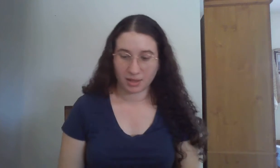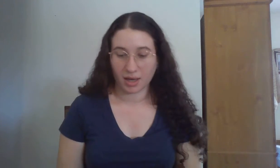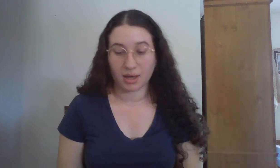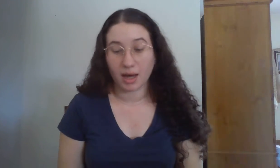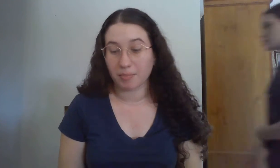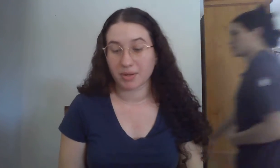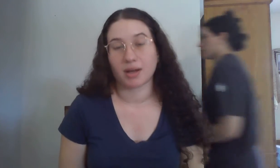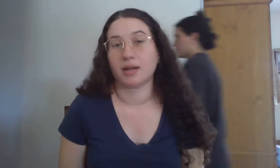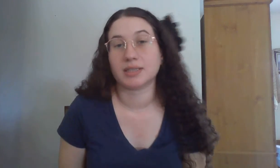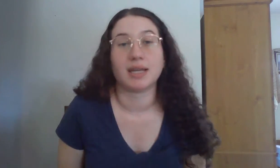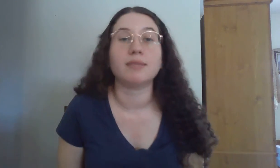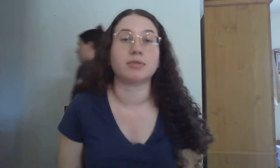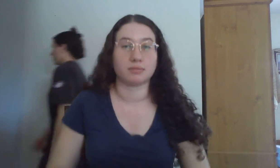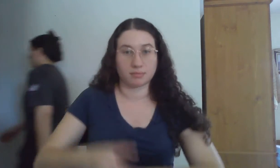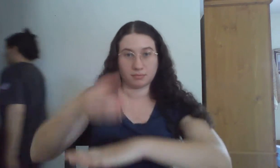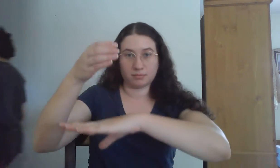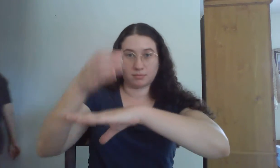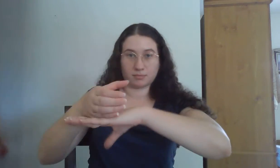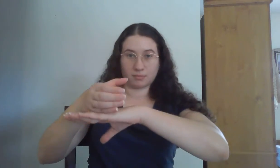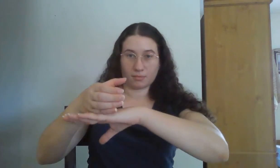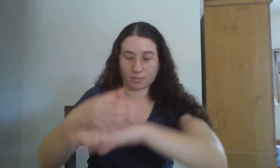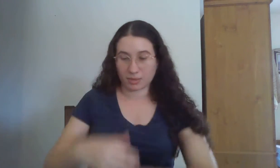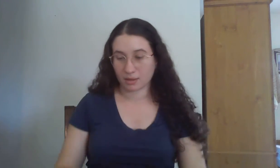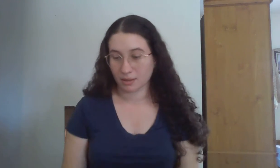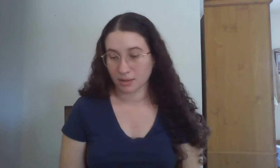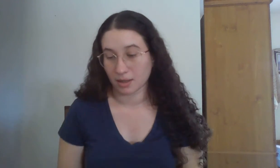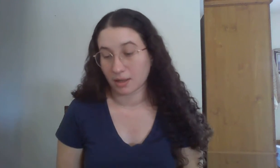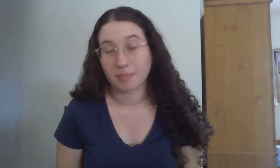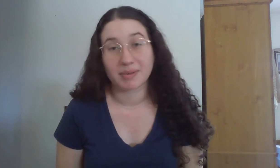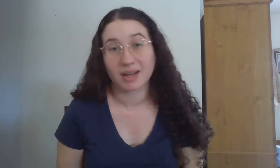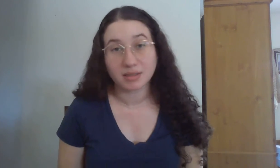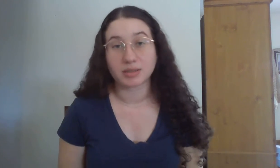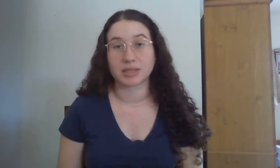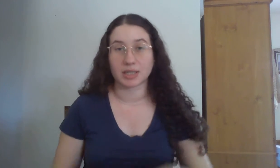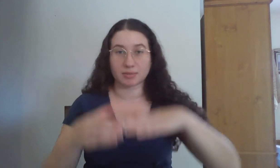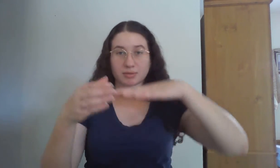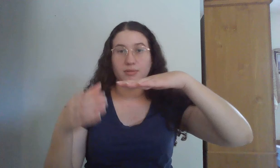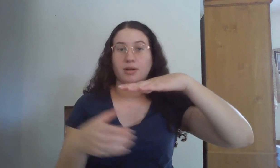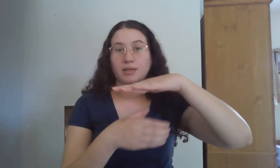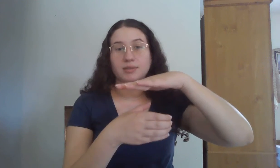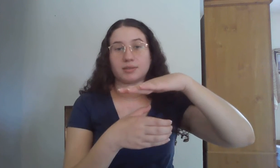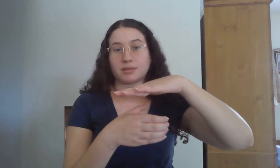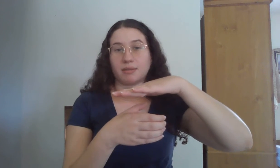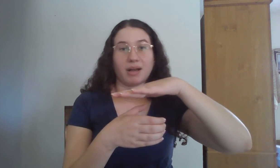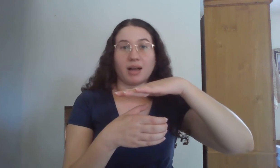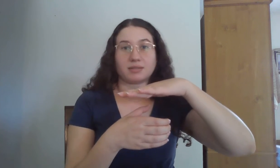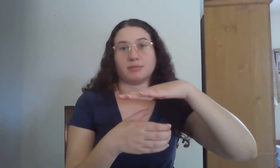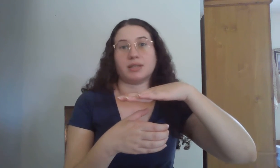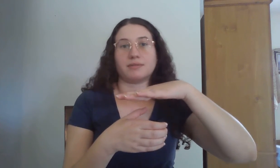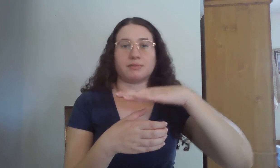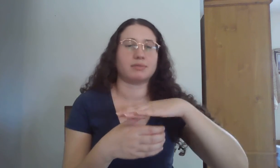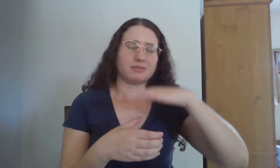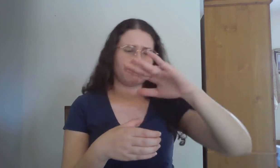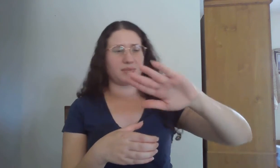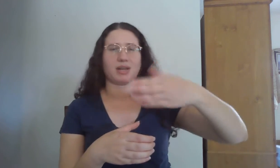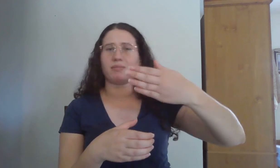A cup on a table. A cup under a table or under a box or whatever. Well, maybe not a